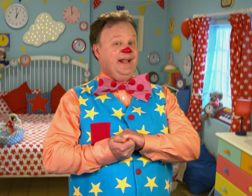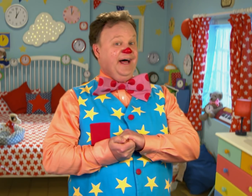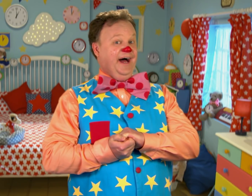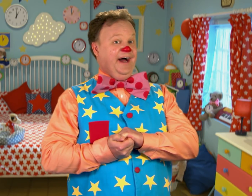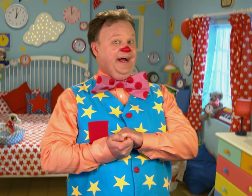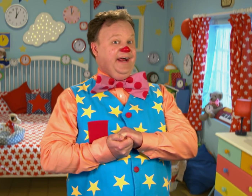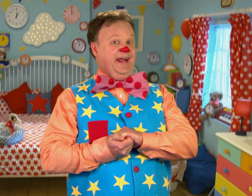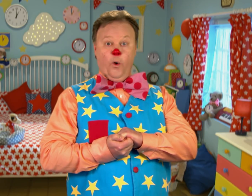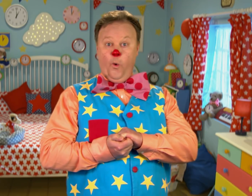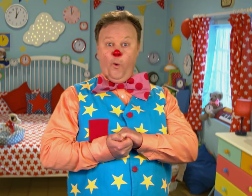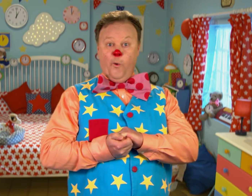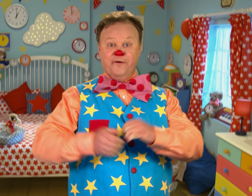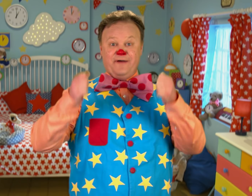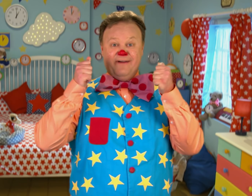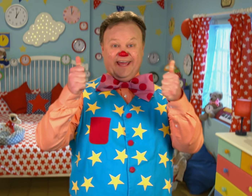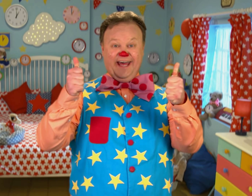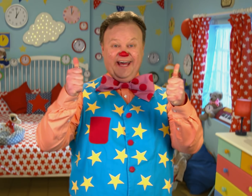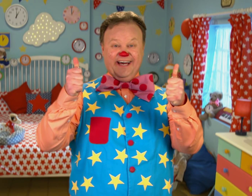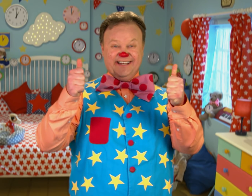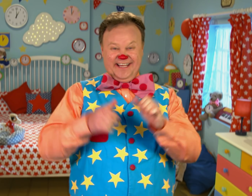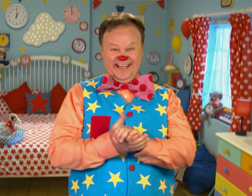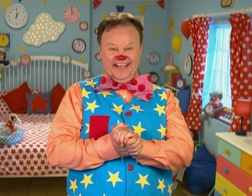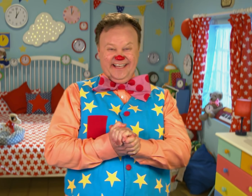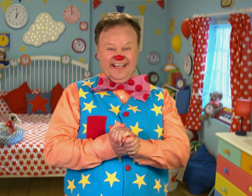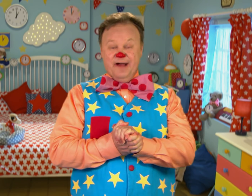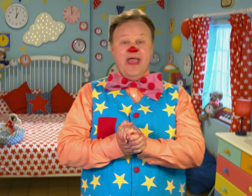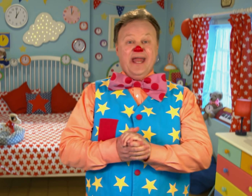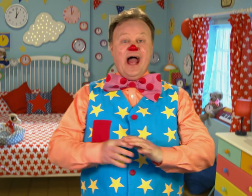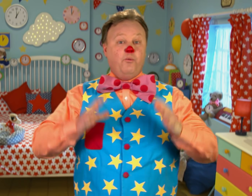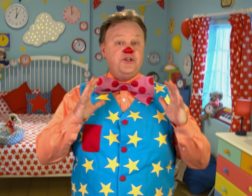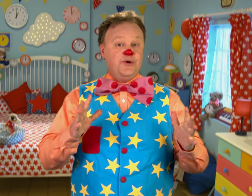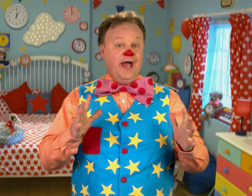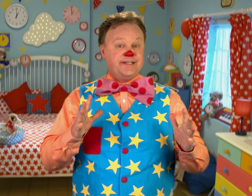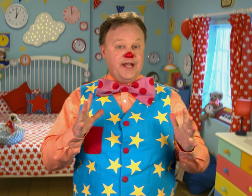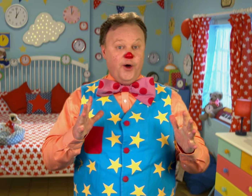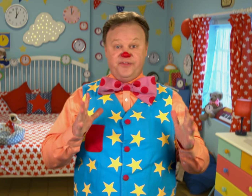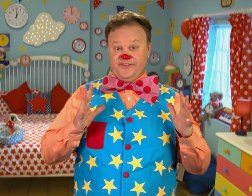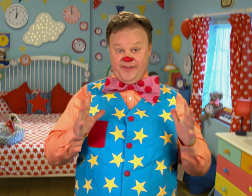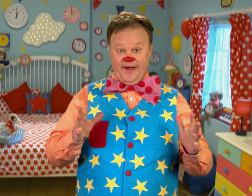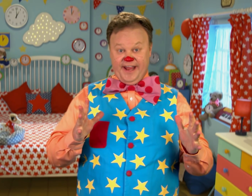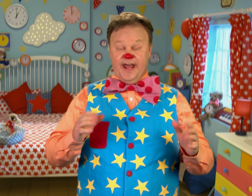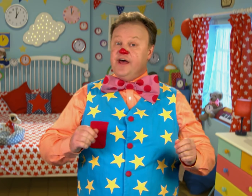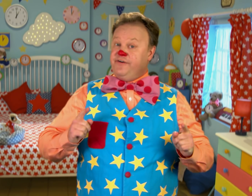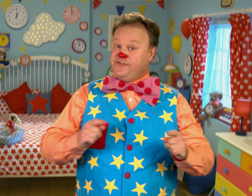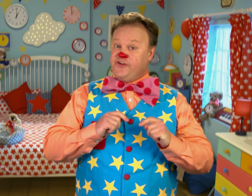la. Ooh, very good. Now, would you like to know the sign for